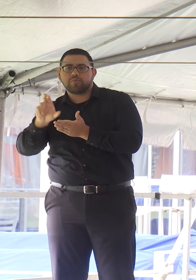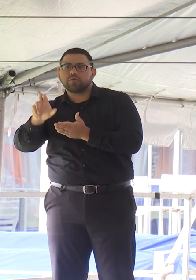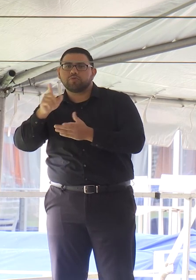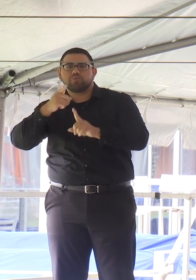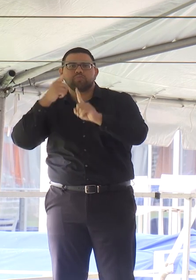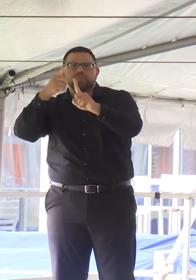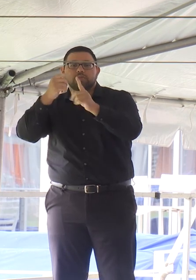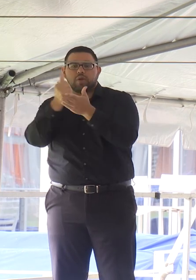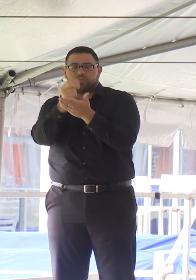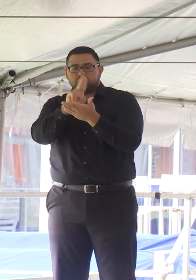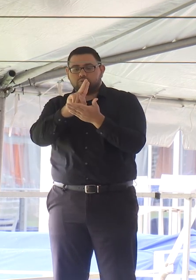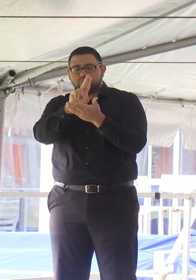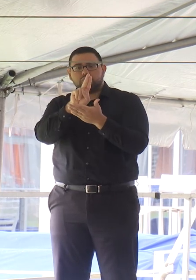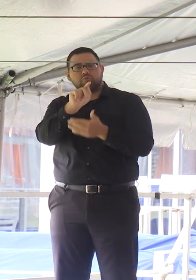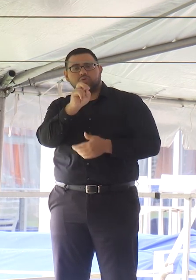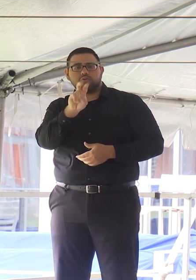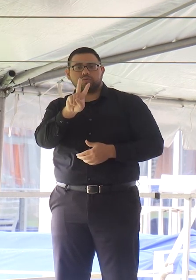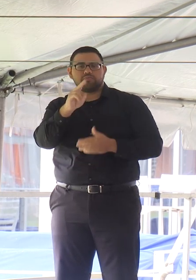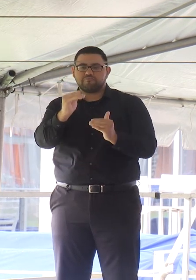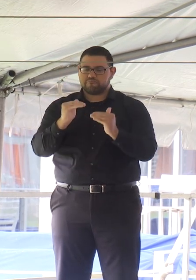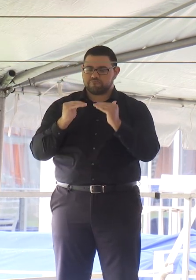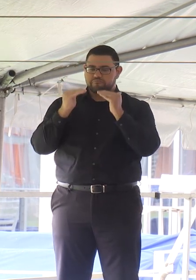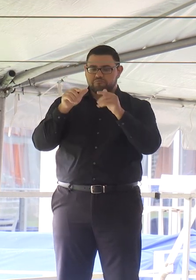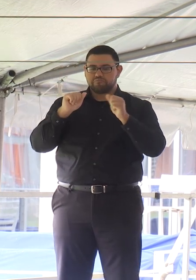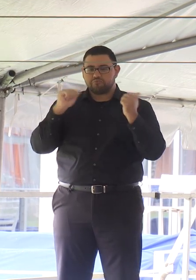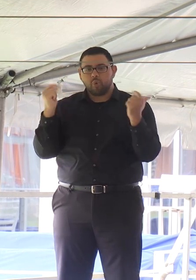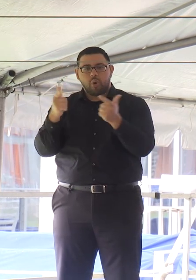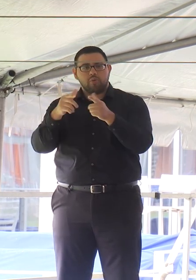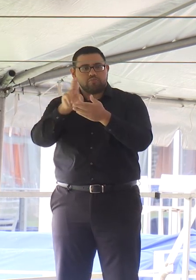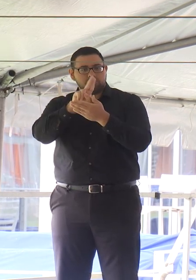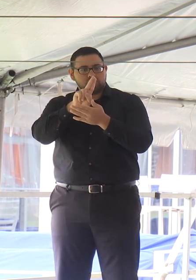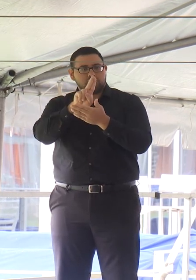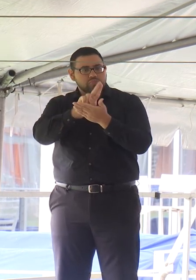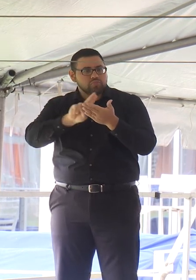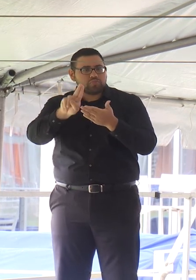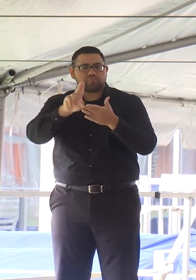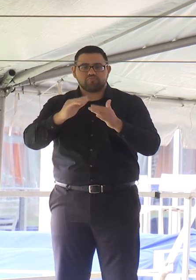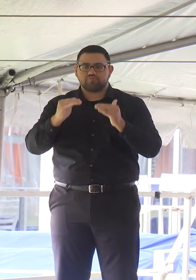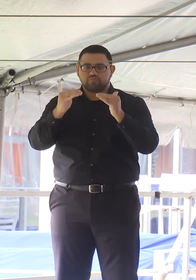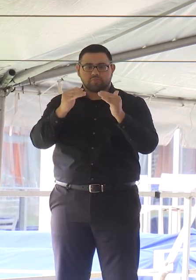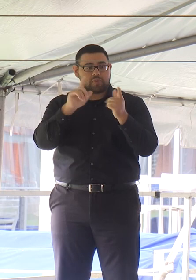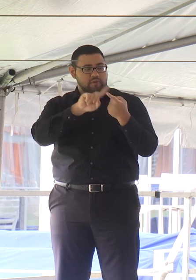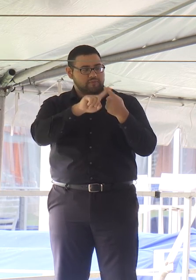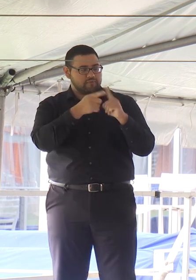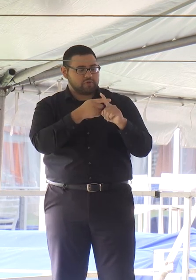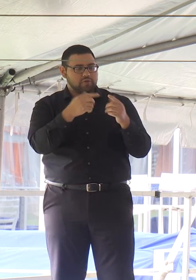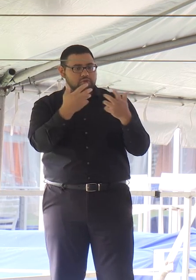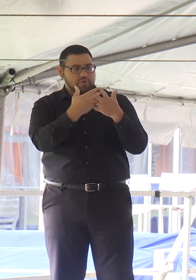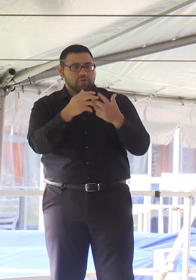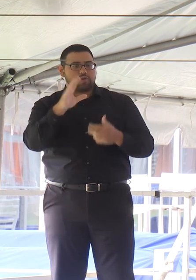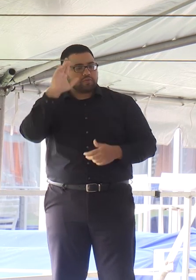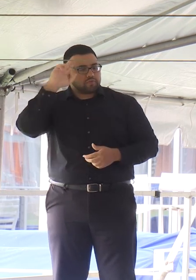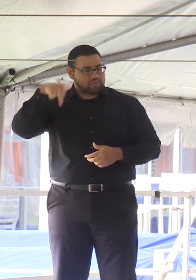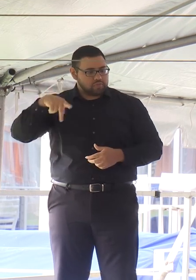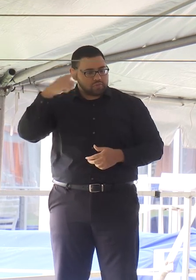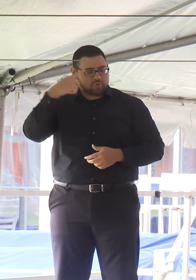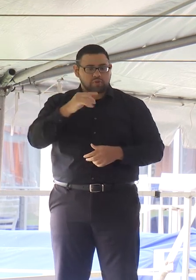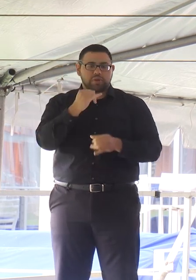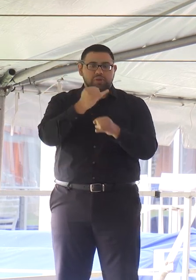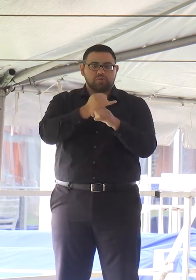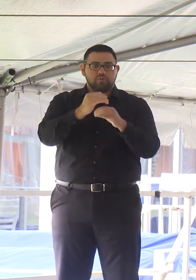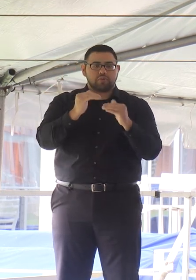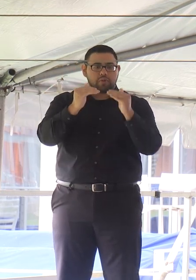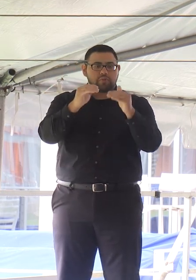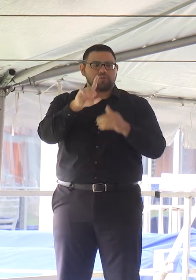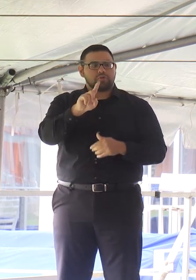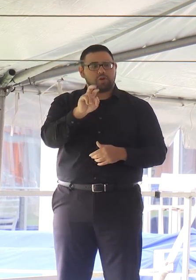help UTRGV elevate every area across the institution. So please help me welcome my friend and colleague, Executive Vice President for Institutional Advancement,